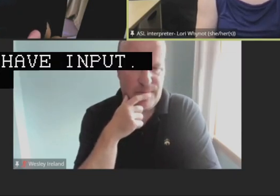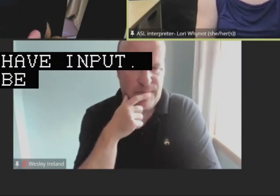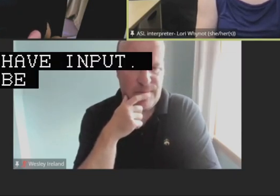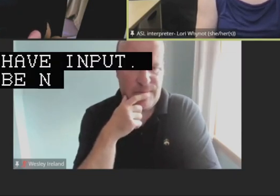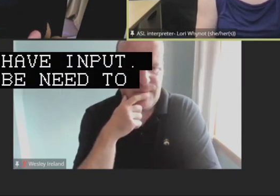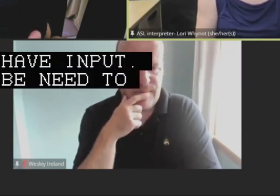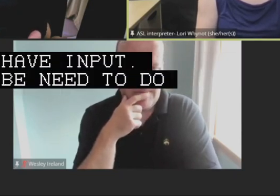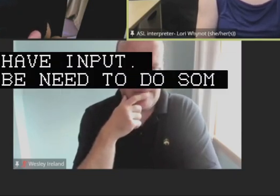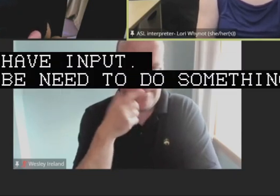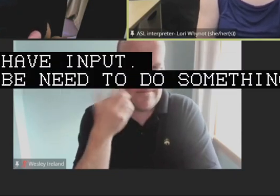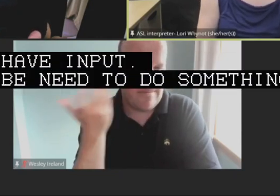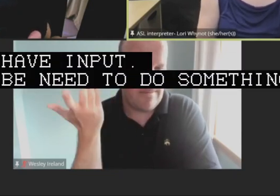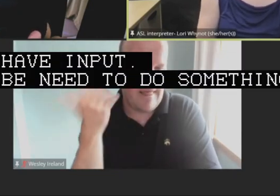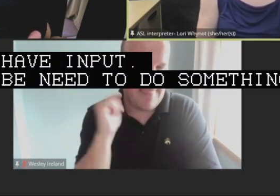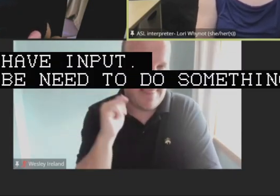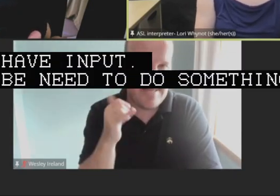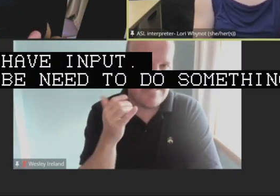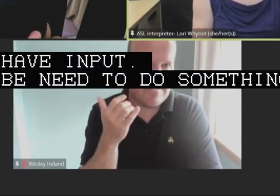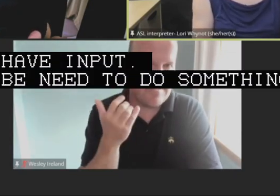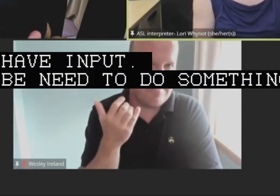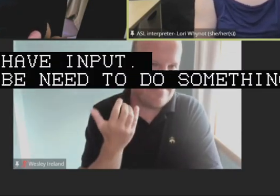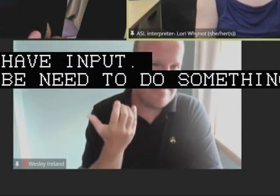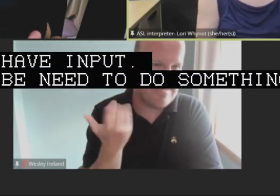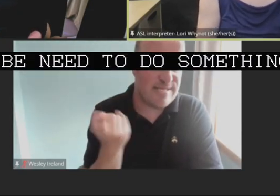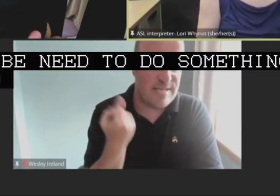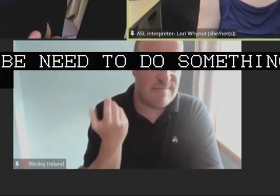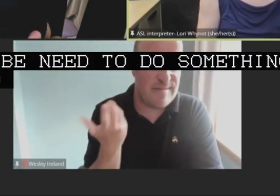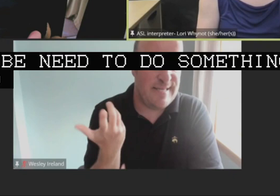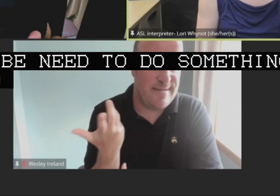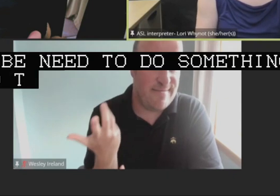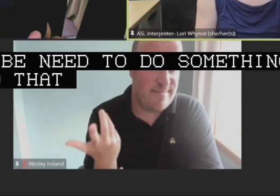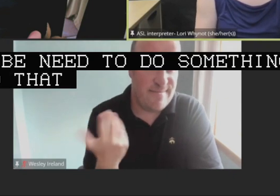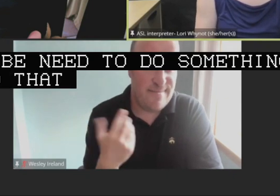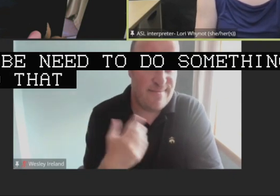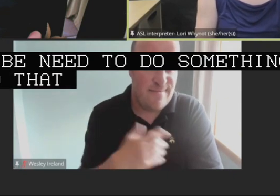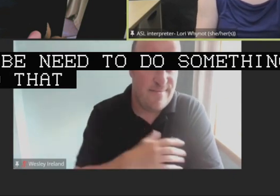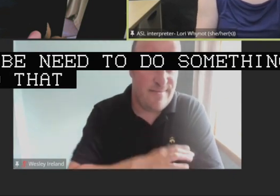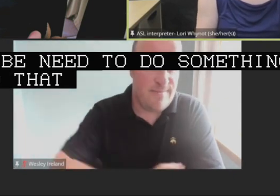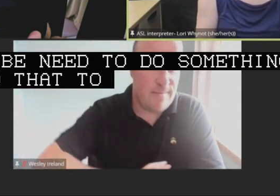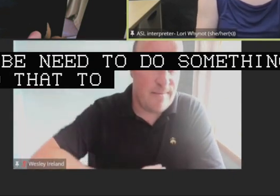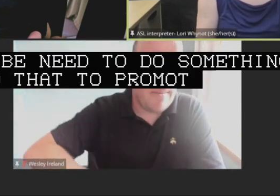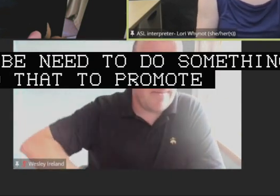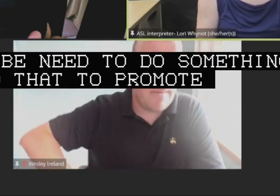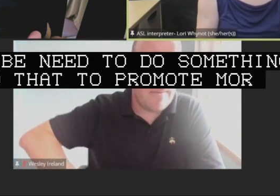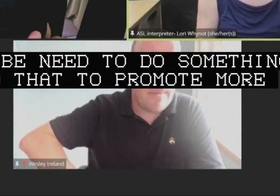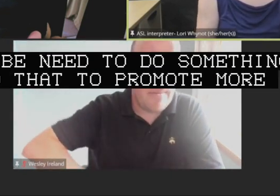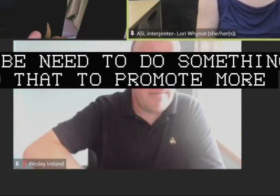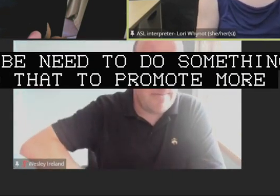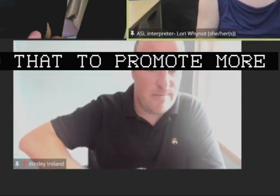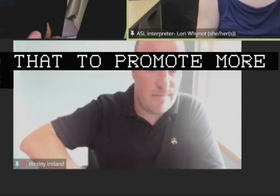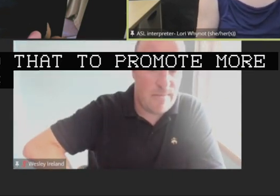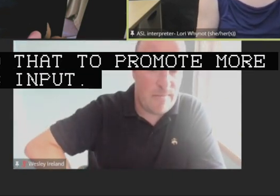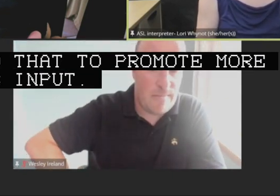that to promote more public input or something.